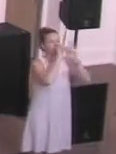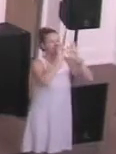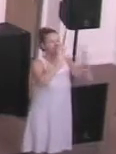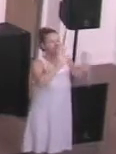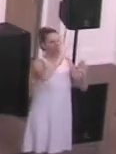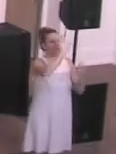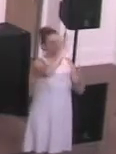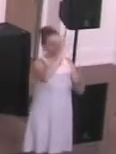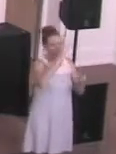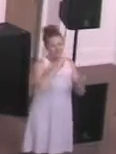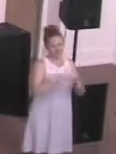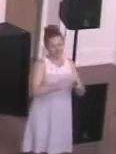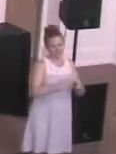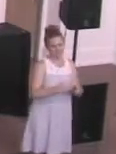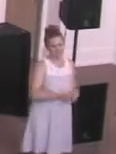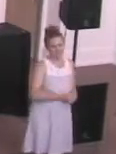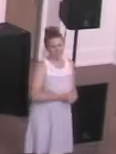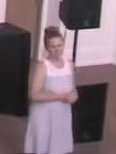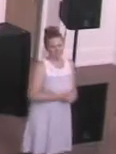your